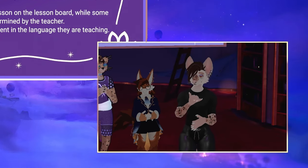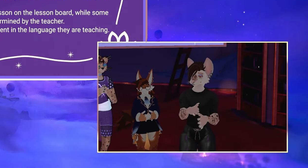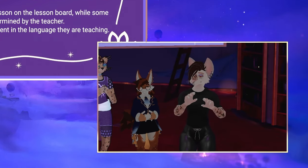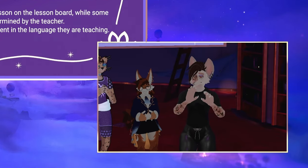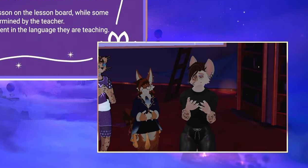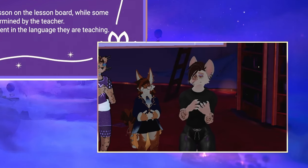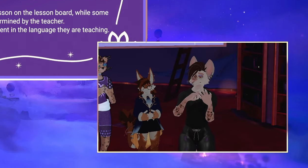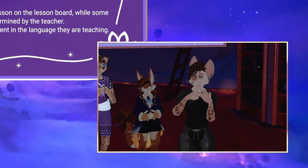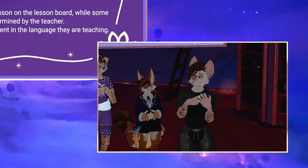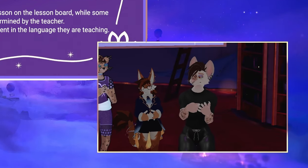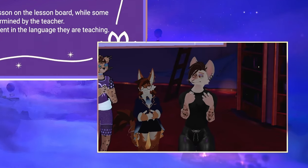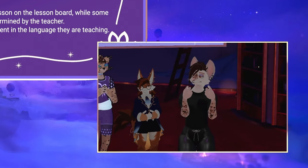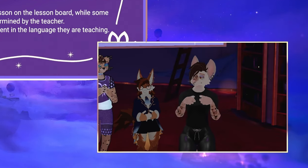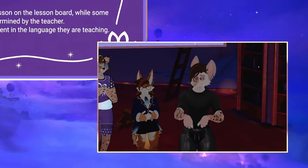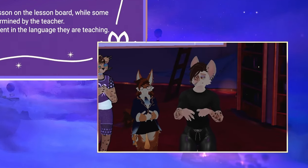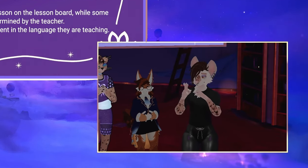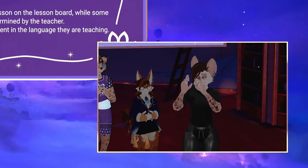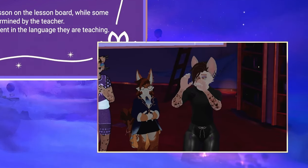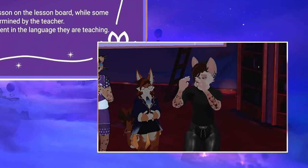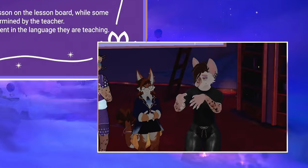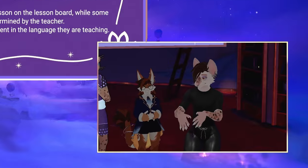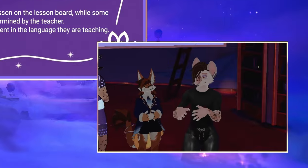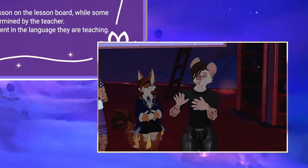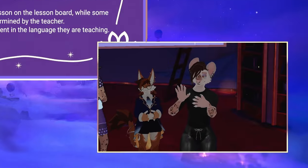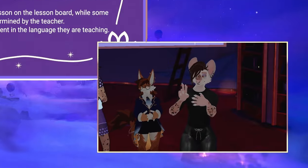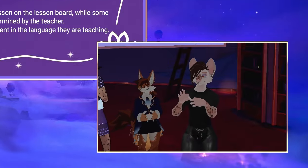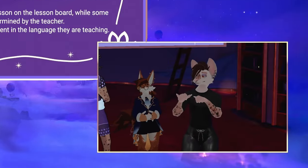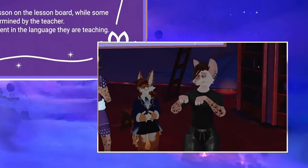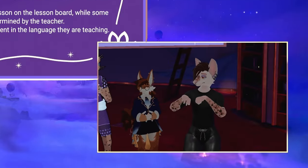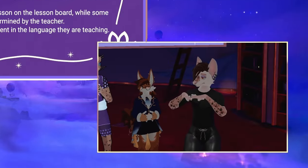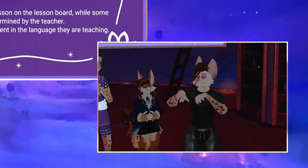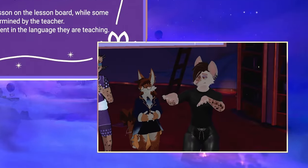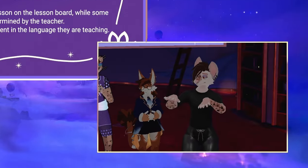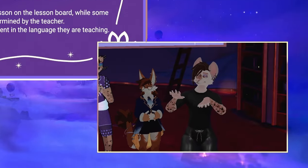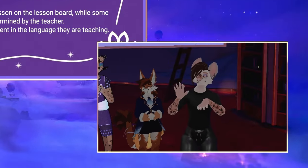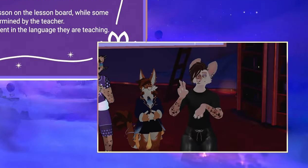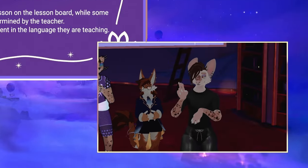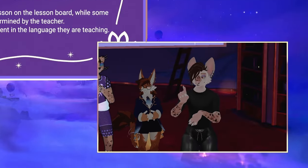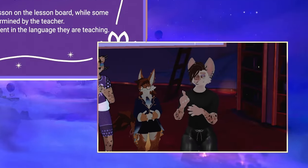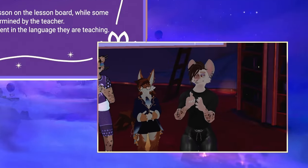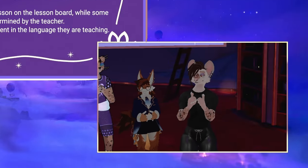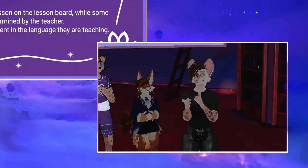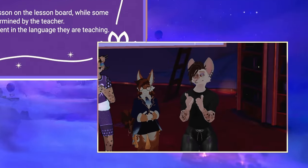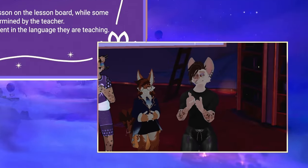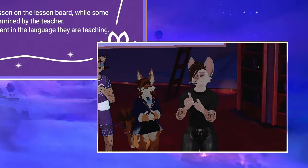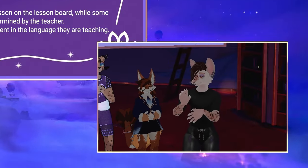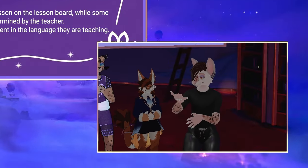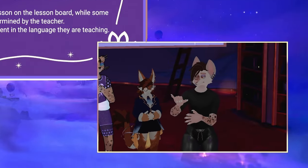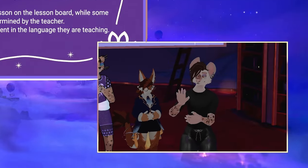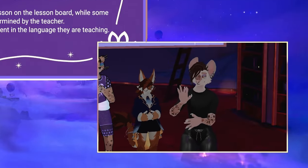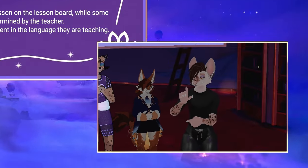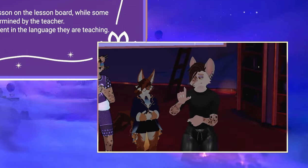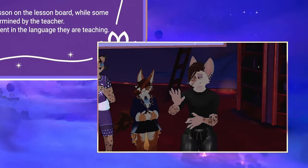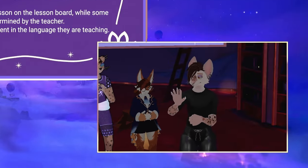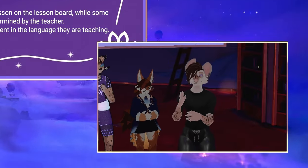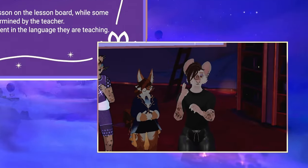post out a link in the Discord that you'll be able to follow and join in that way. If you want to go back and look at previous